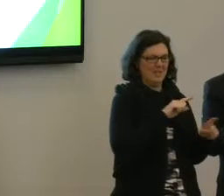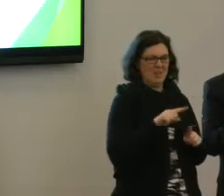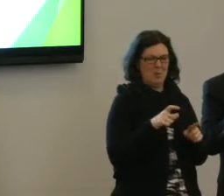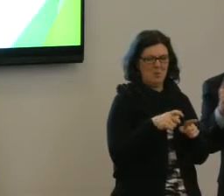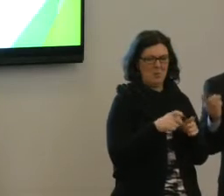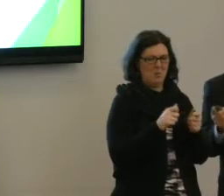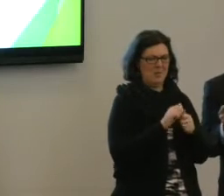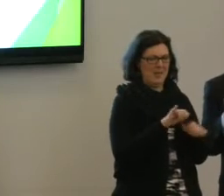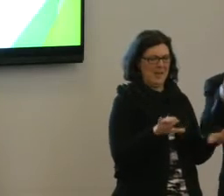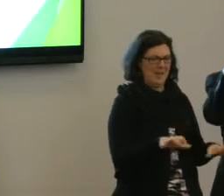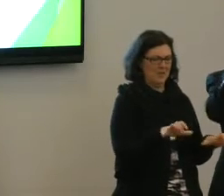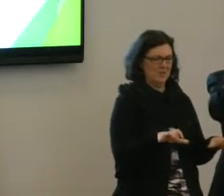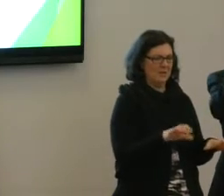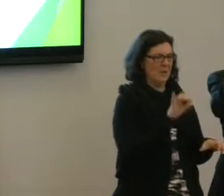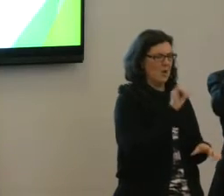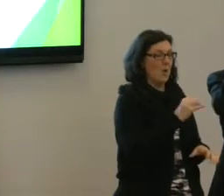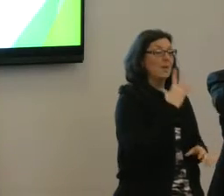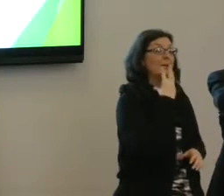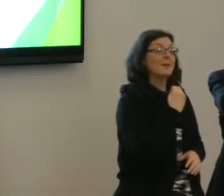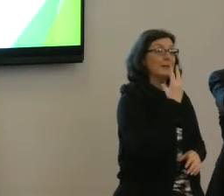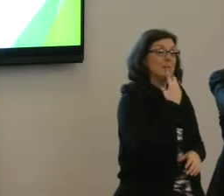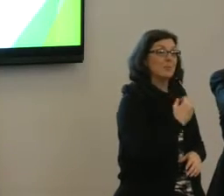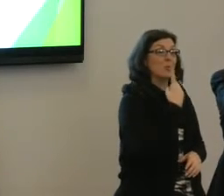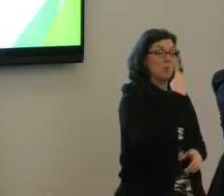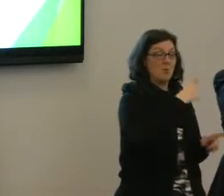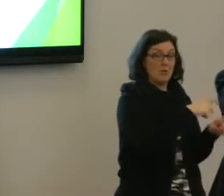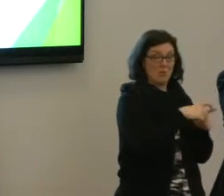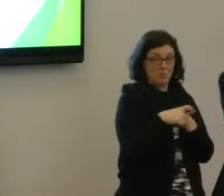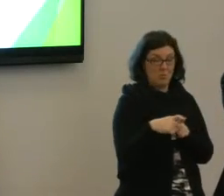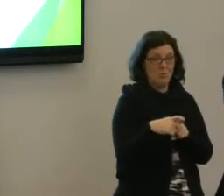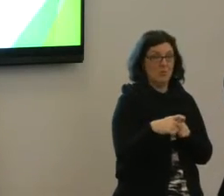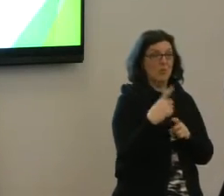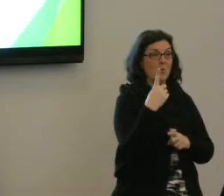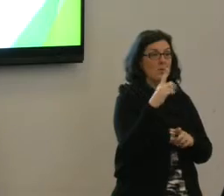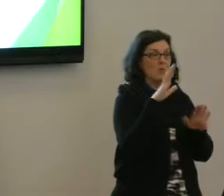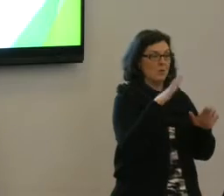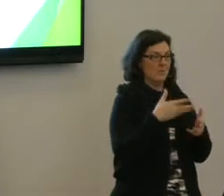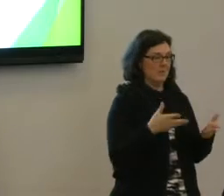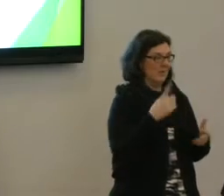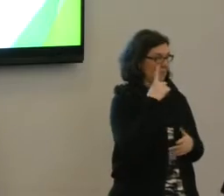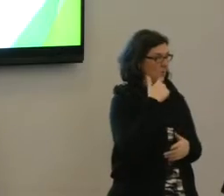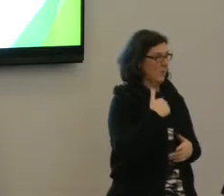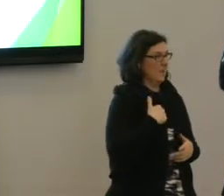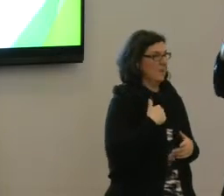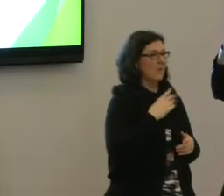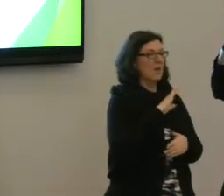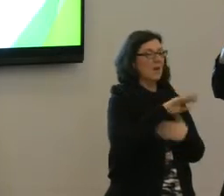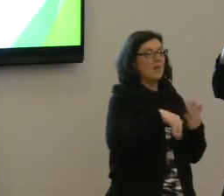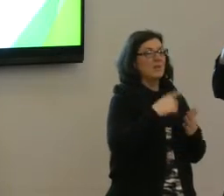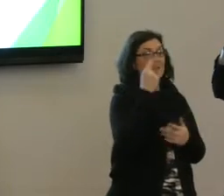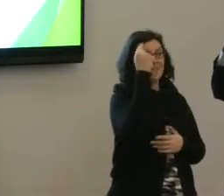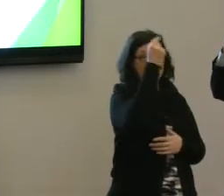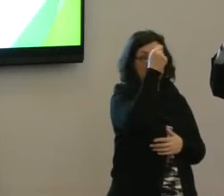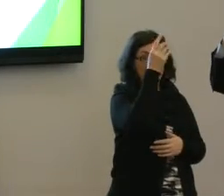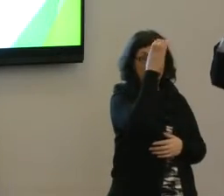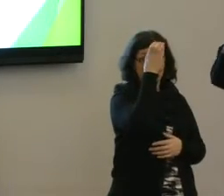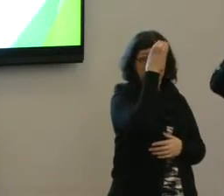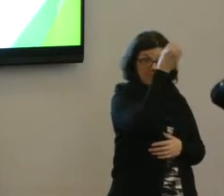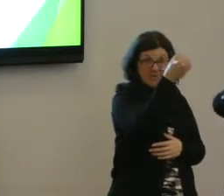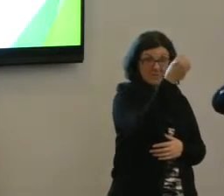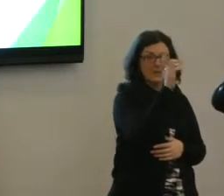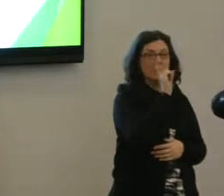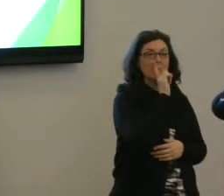action? And you say, oh, in Hebrew, one of the wonderful things that did for me was to take all these theological concepts